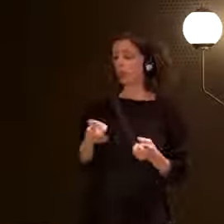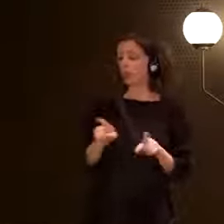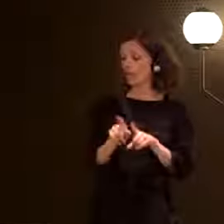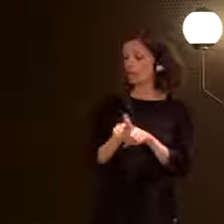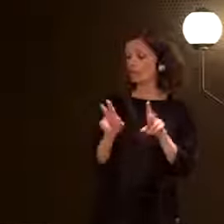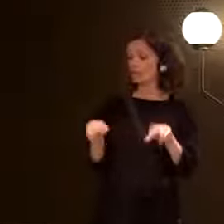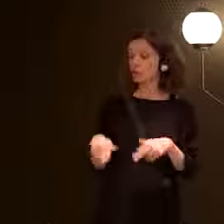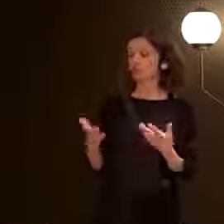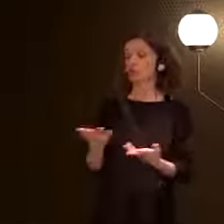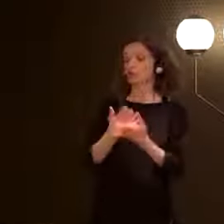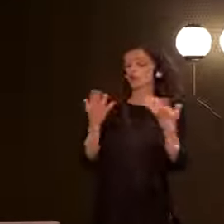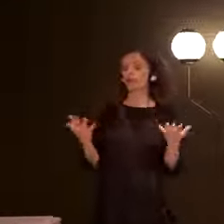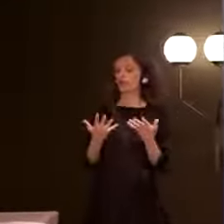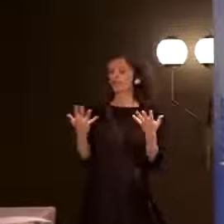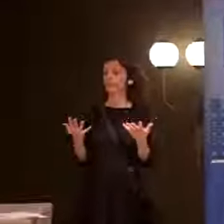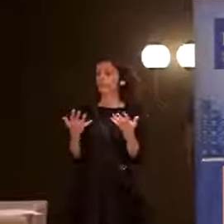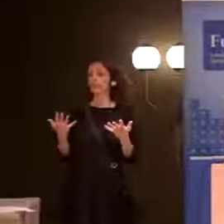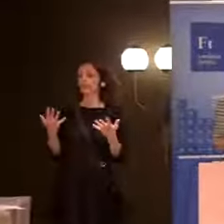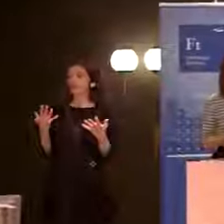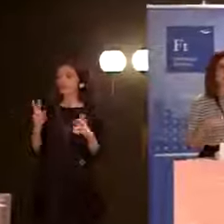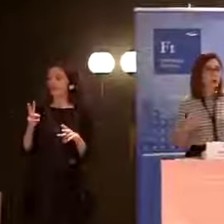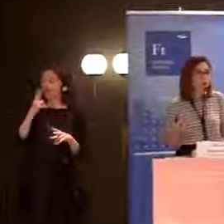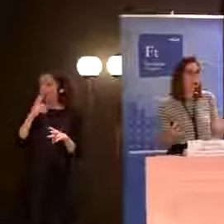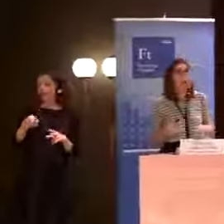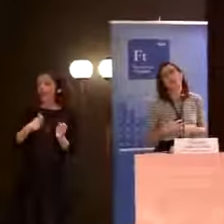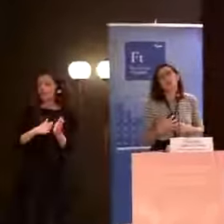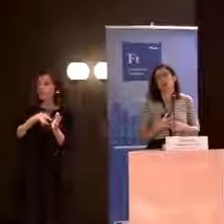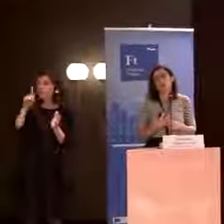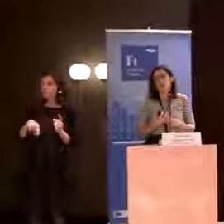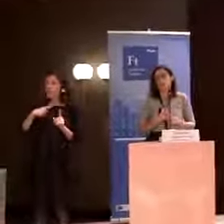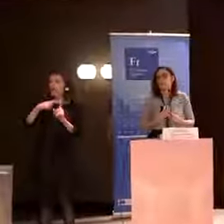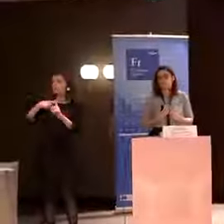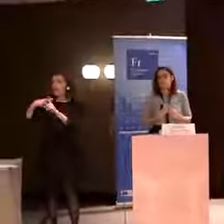activities. Math is a really good way